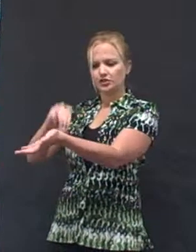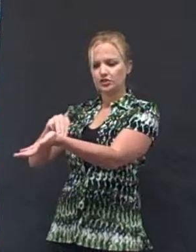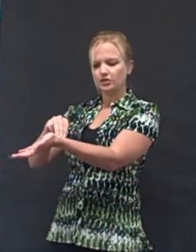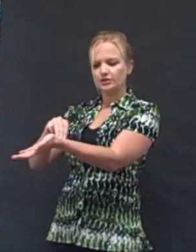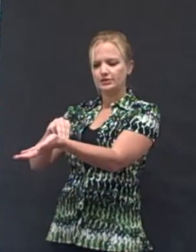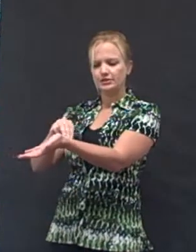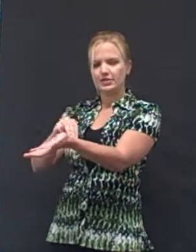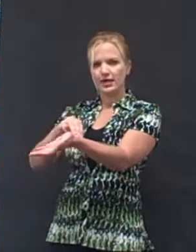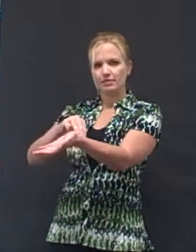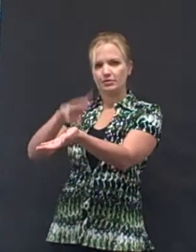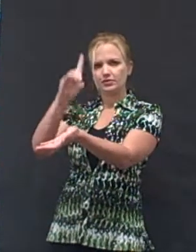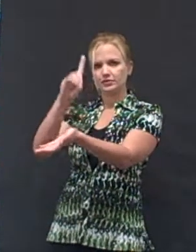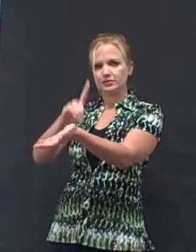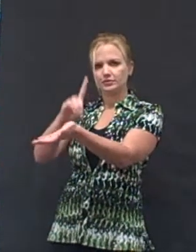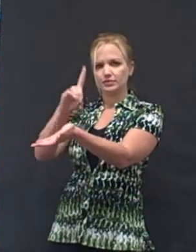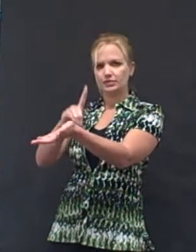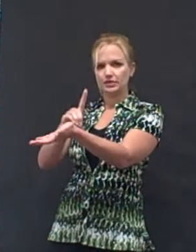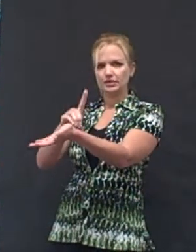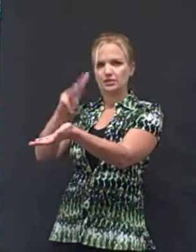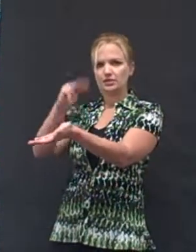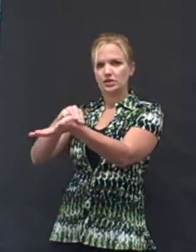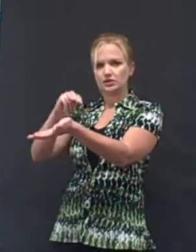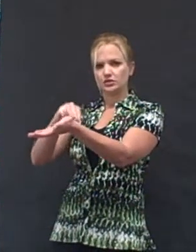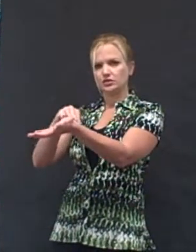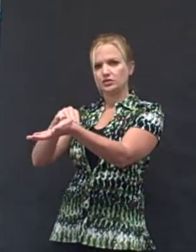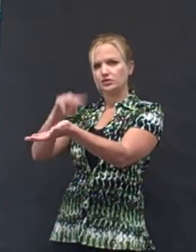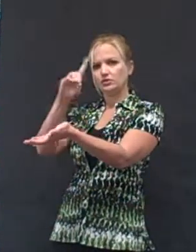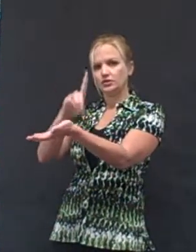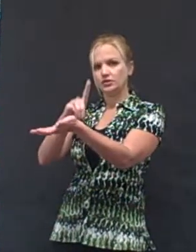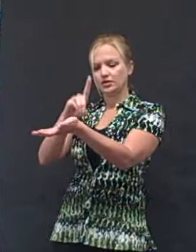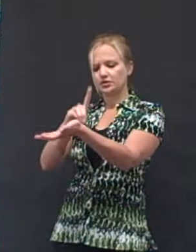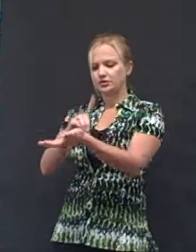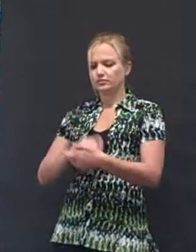doctor, you'll see with the M, you'll also see with the D, doctor or doctor.